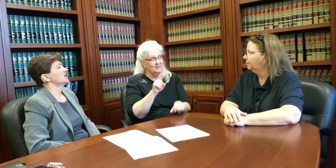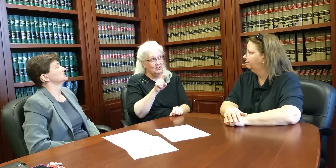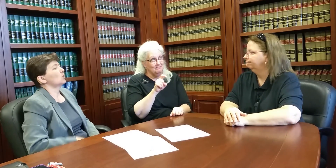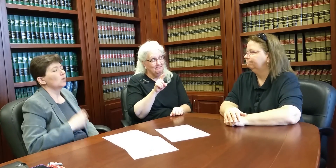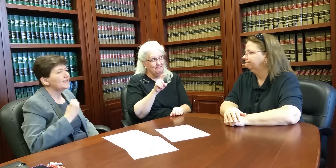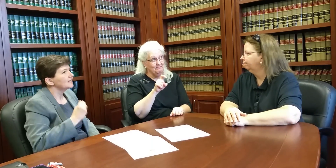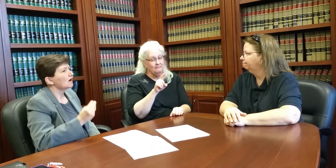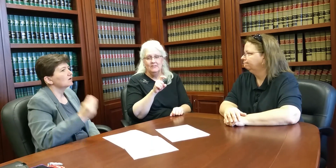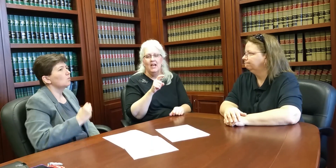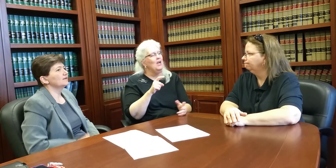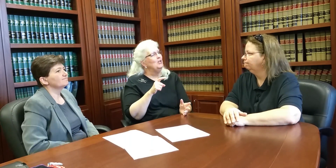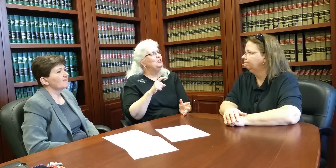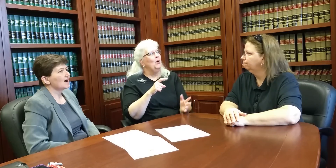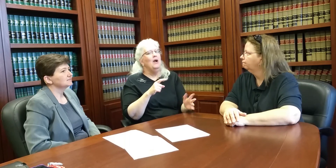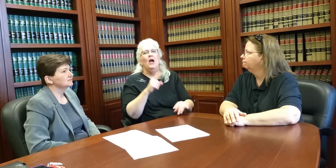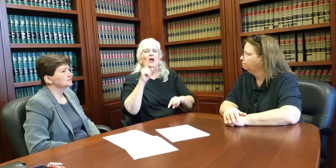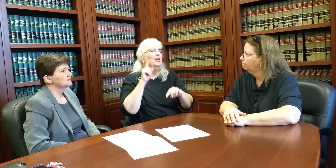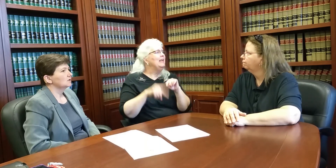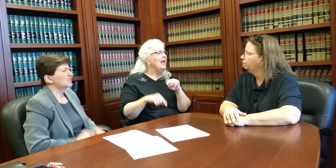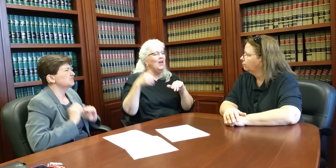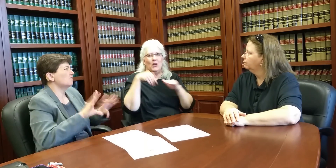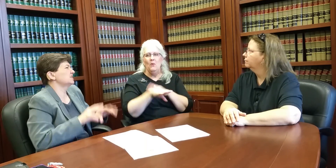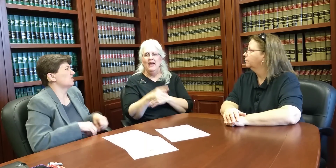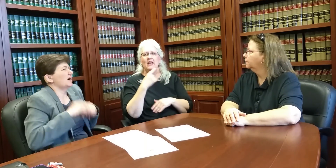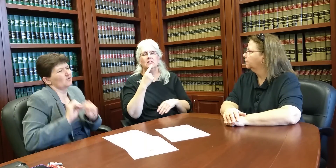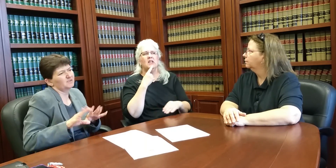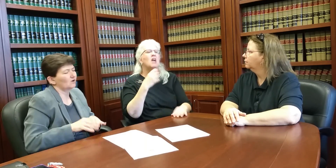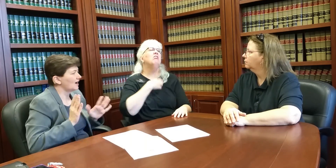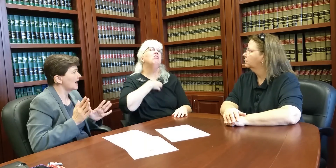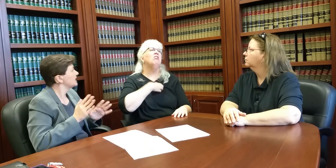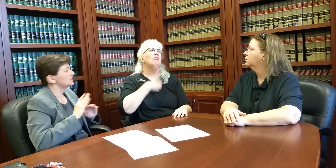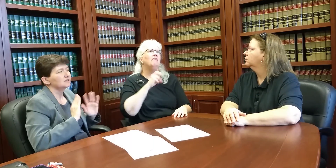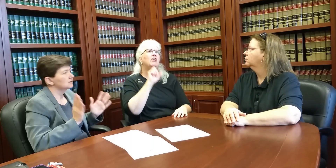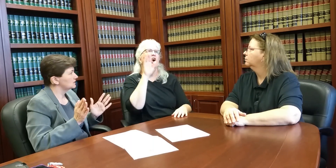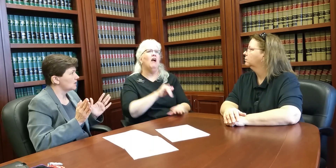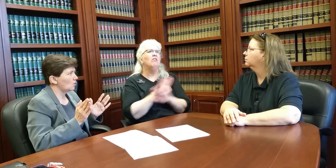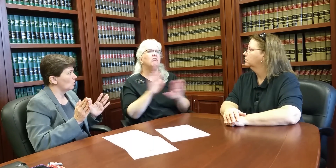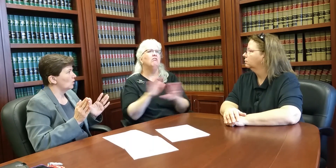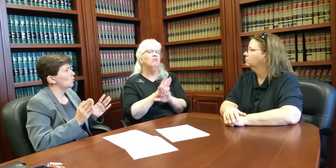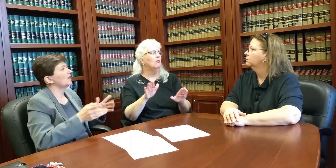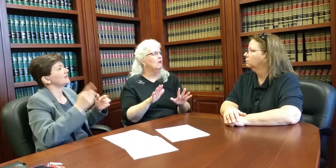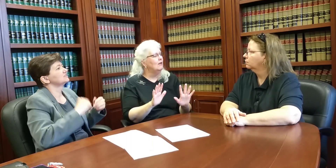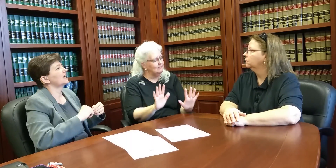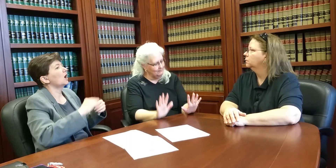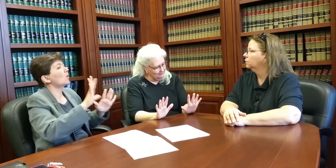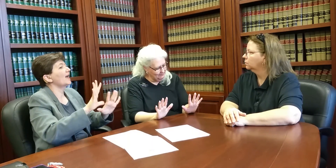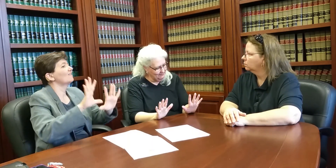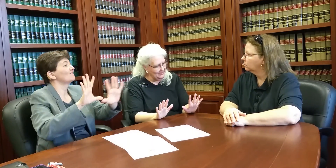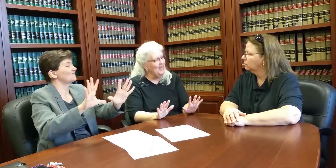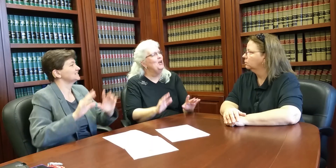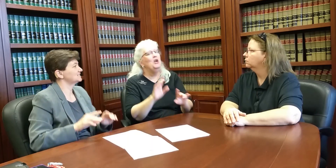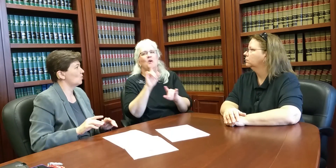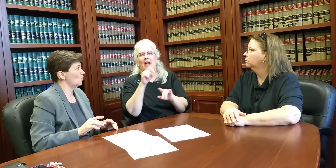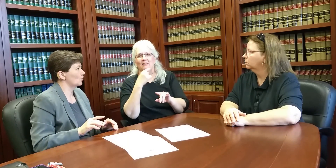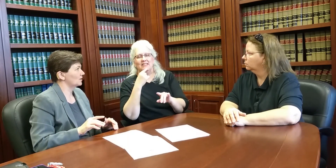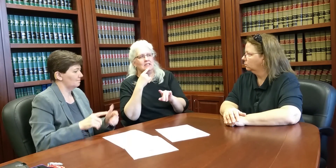So we cannot go in fighting, no VRI, no VRI. No, we have to say, okay, this don't work